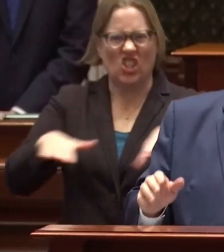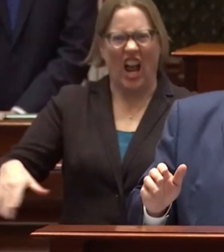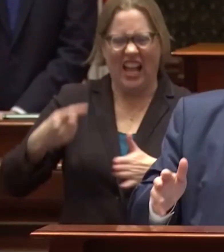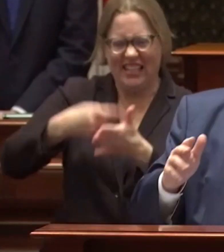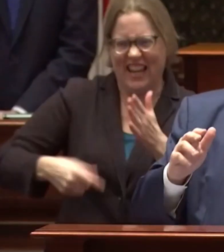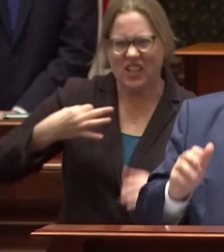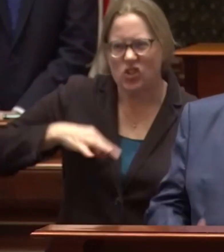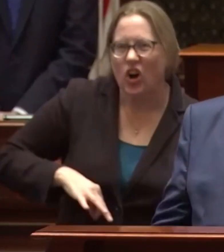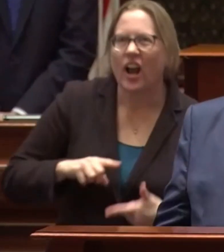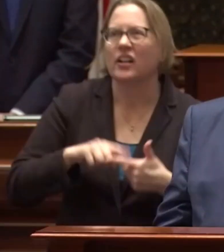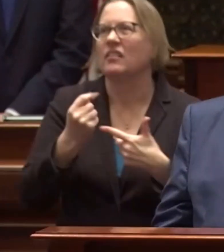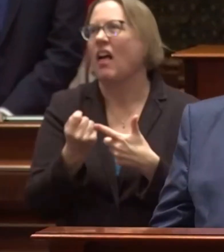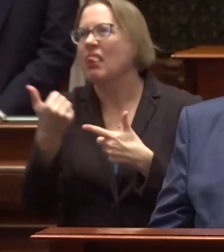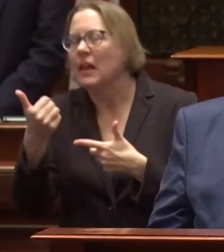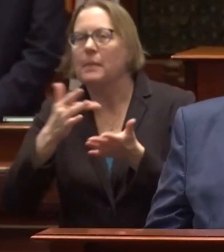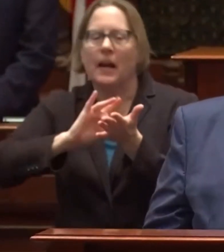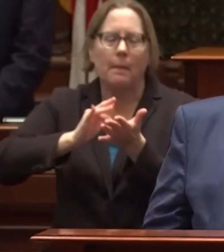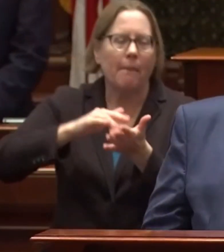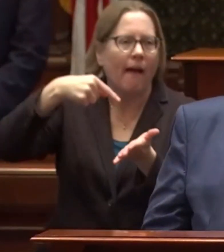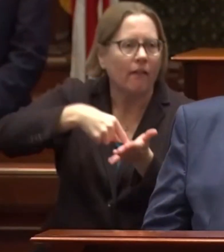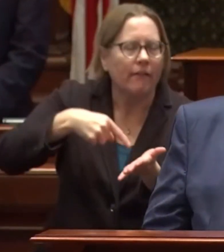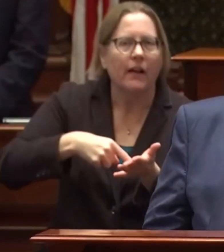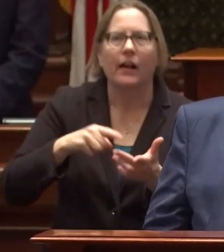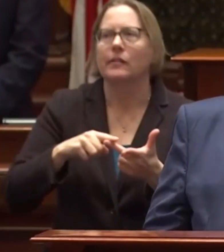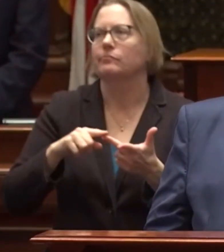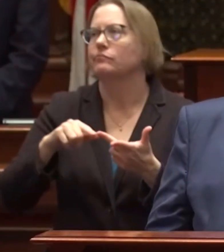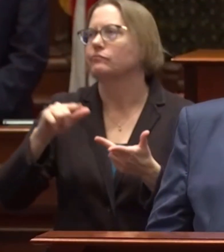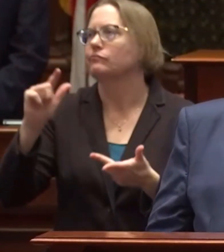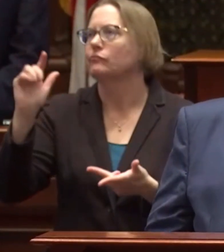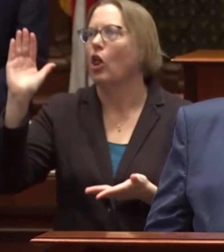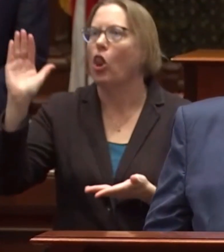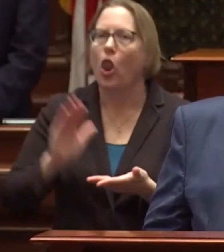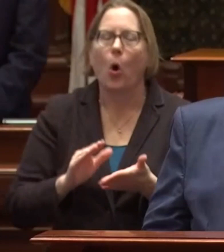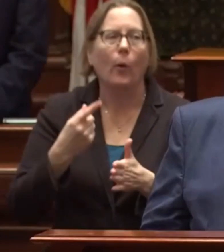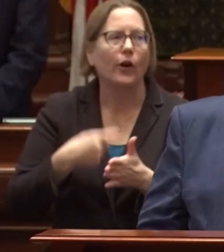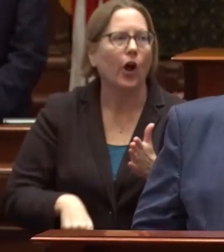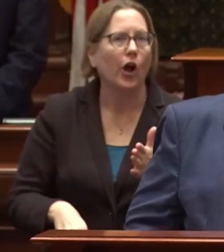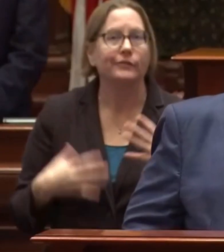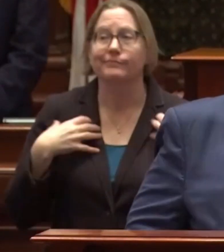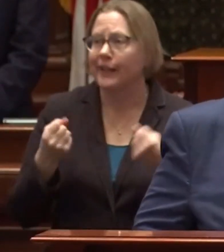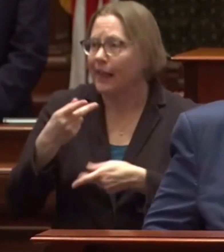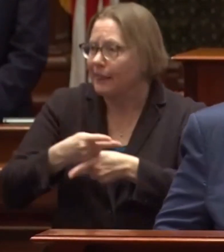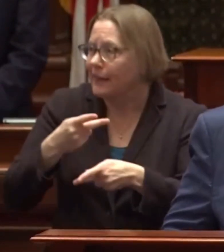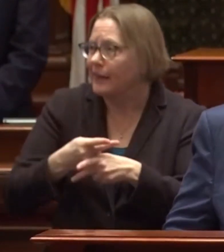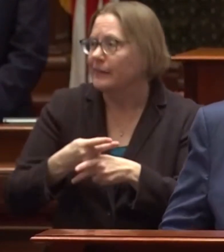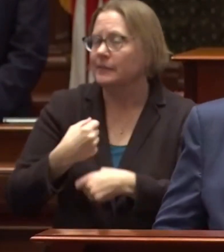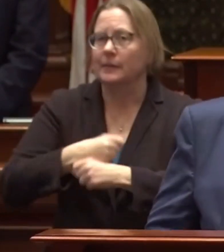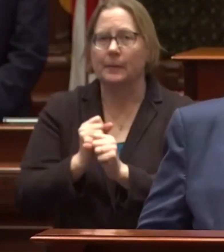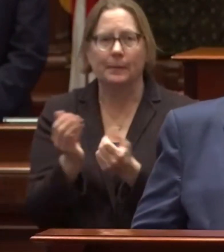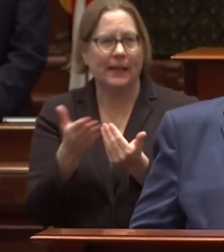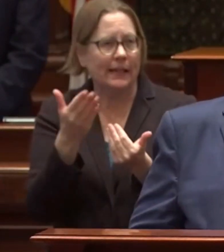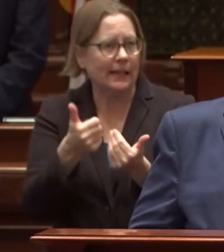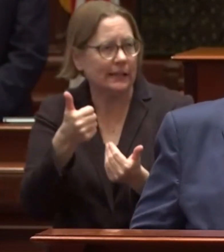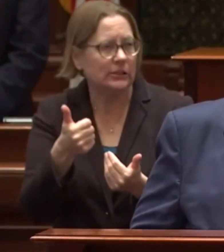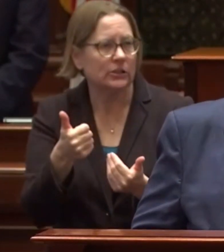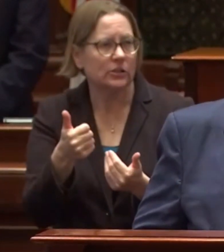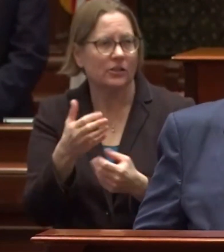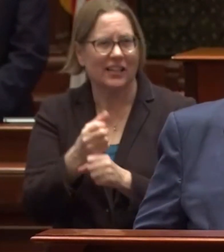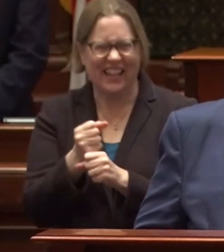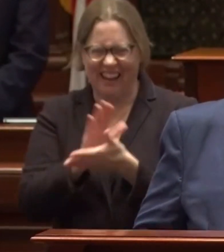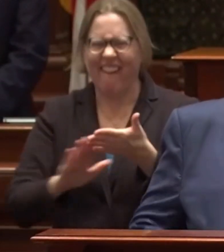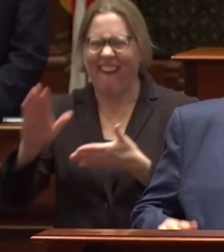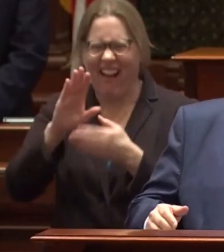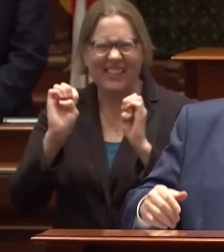credit, eliminating medical debt, lowering the cost of health care, making it easier to get a